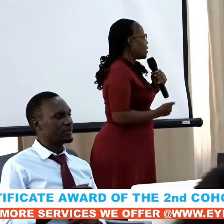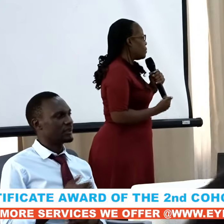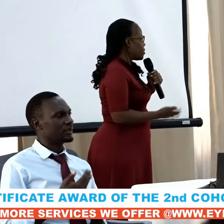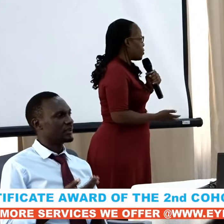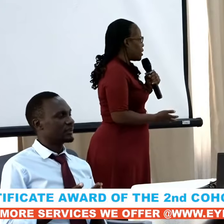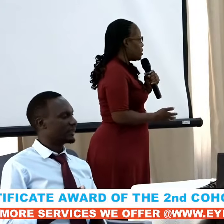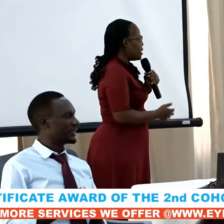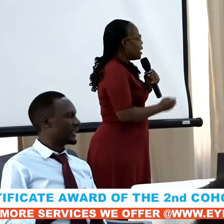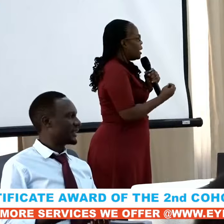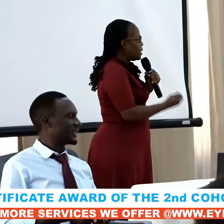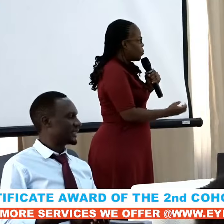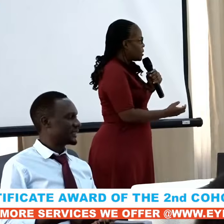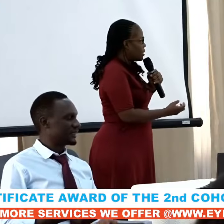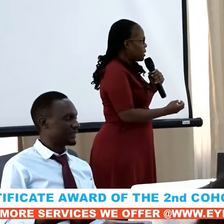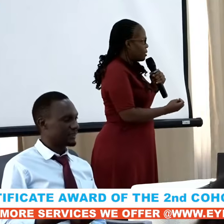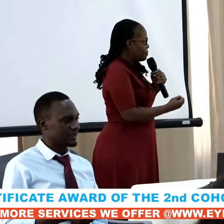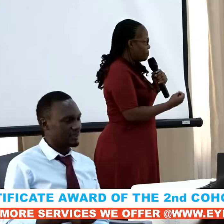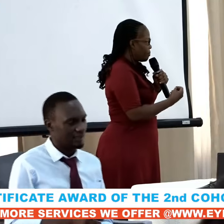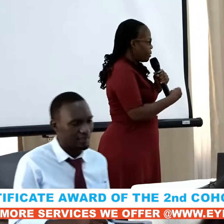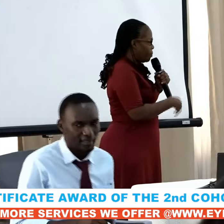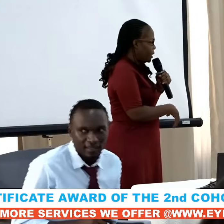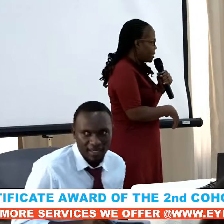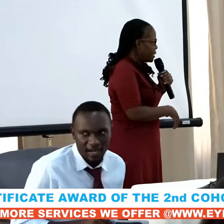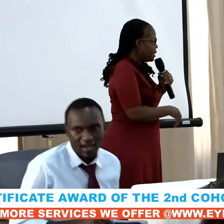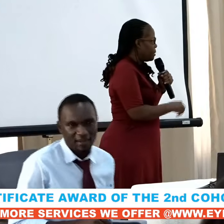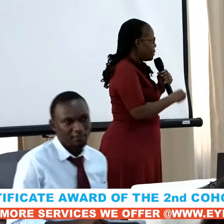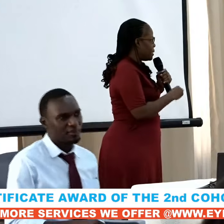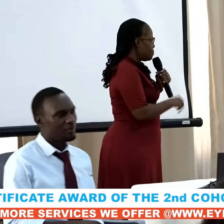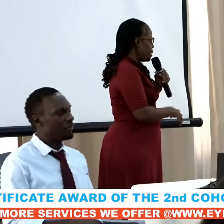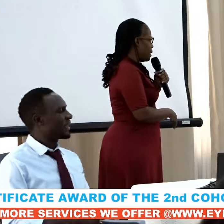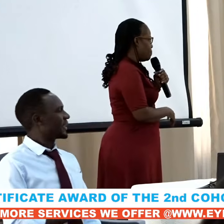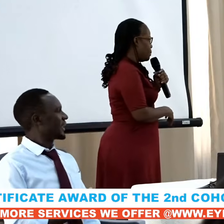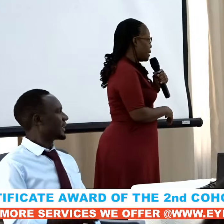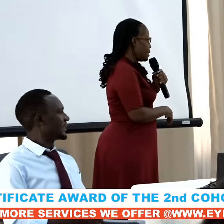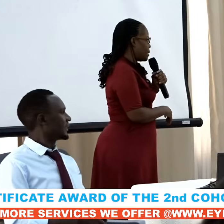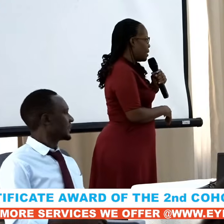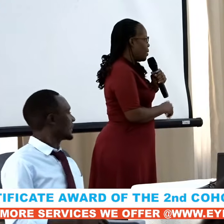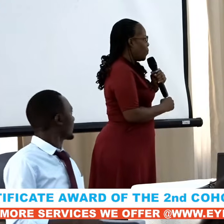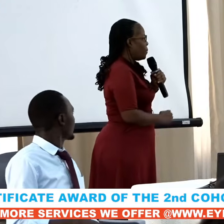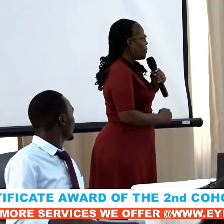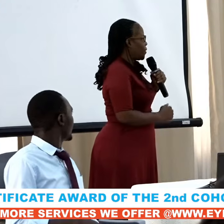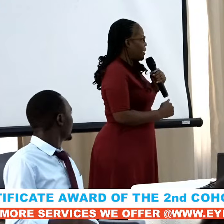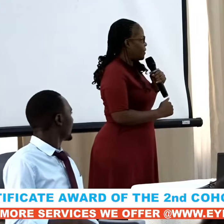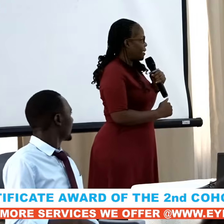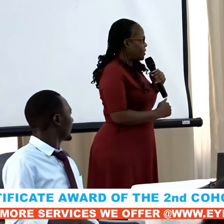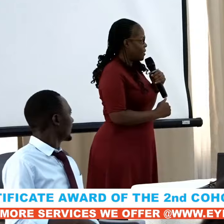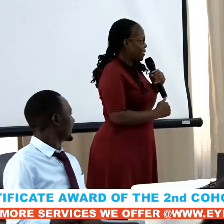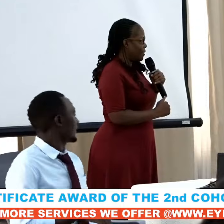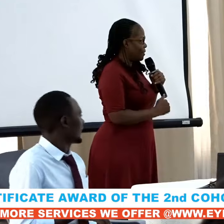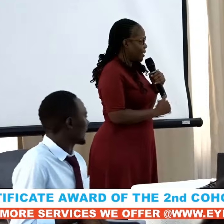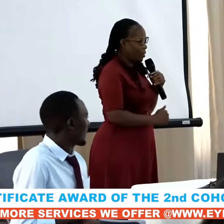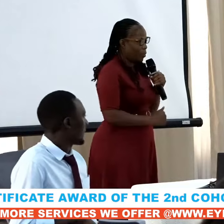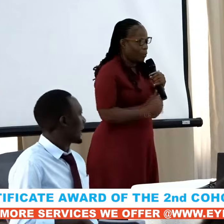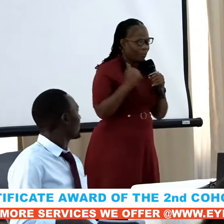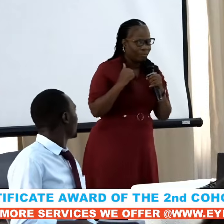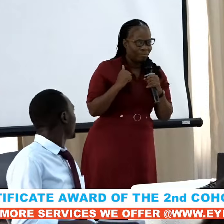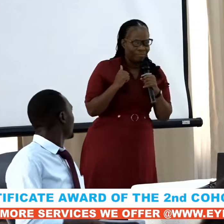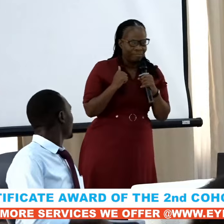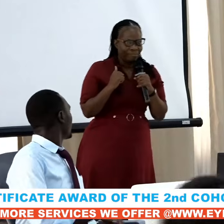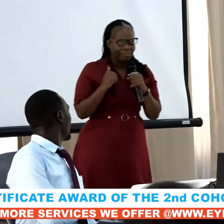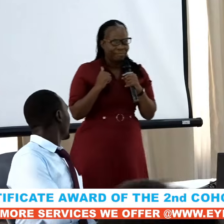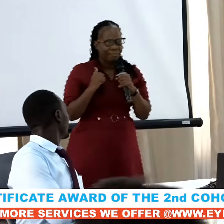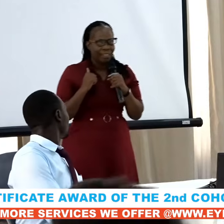to the administration. It was in the policy, but it's being implemented. We appreciate that, sir. Thank you.